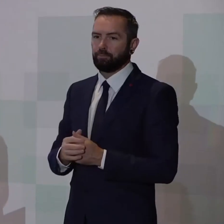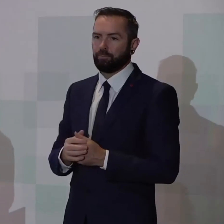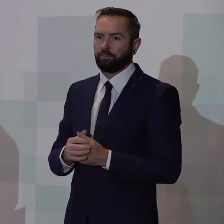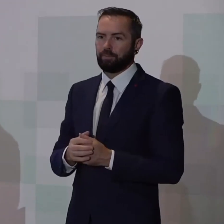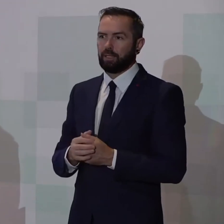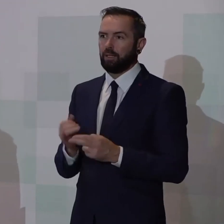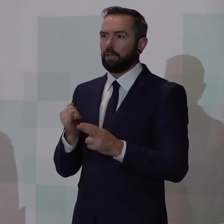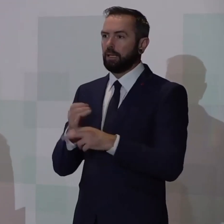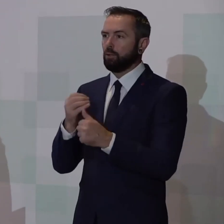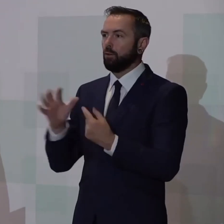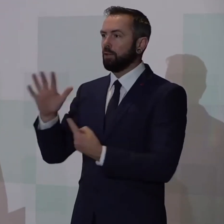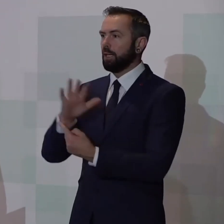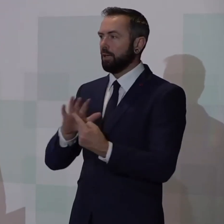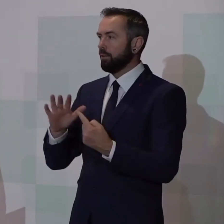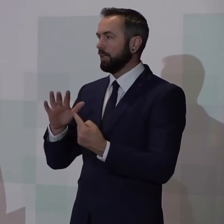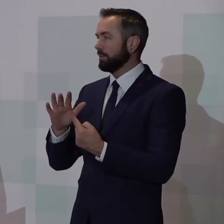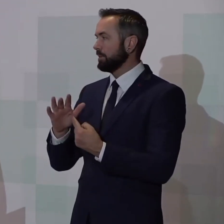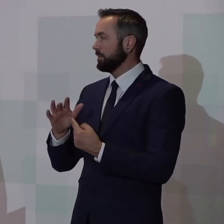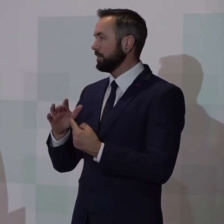areas, such as